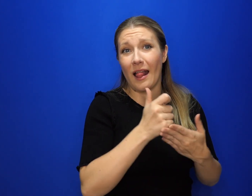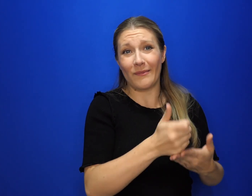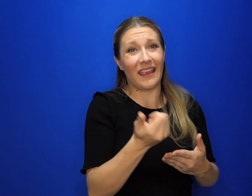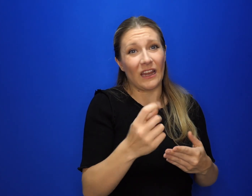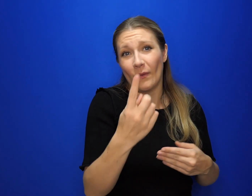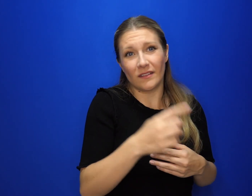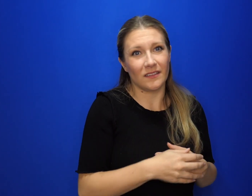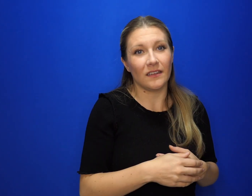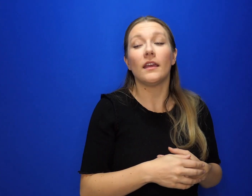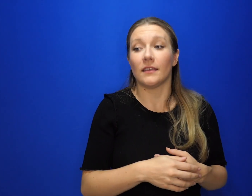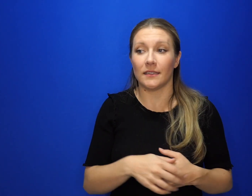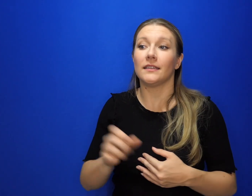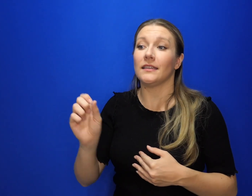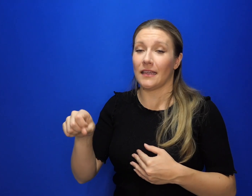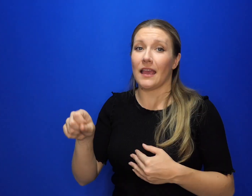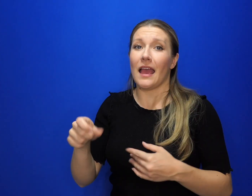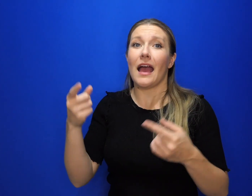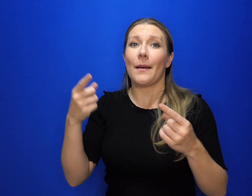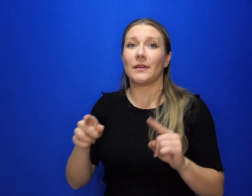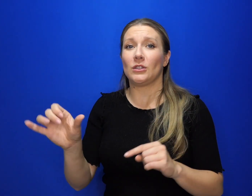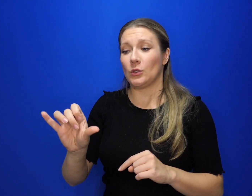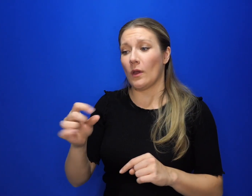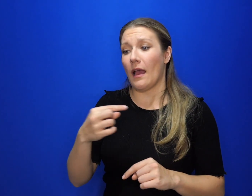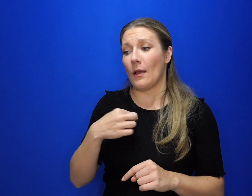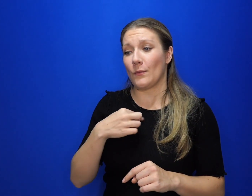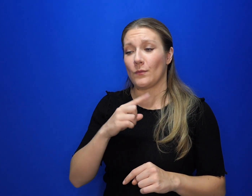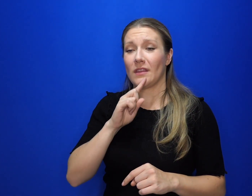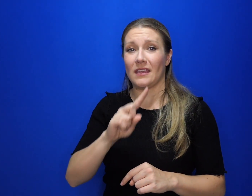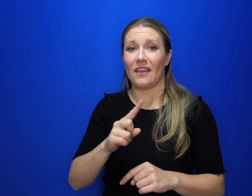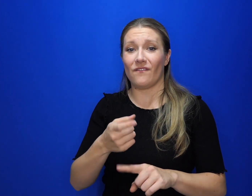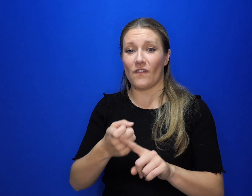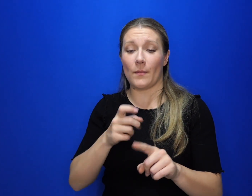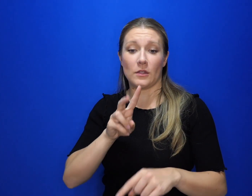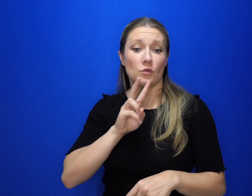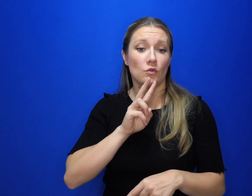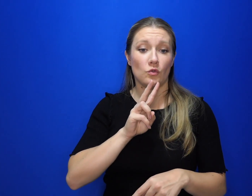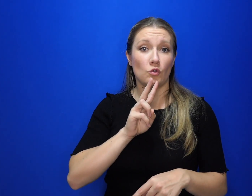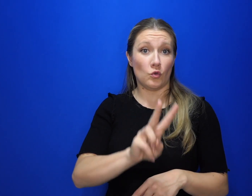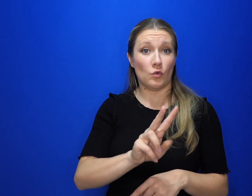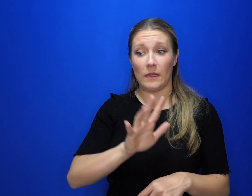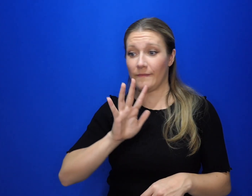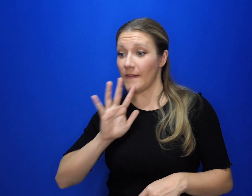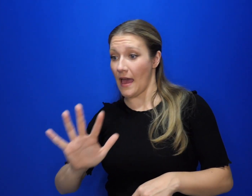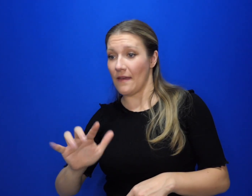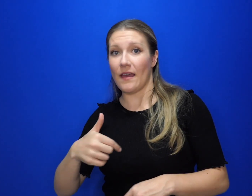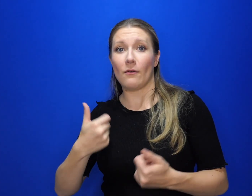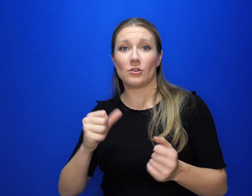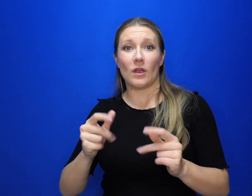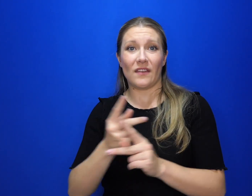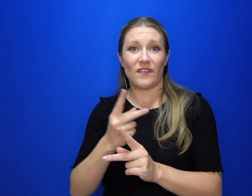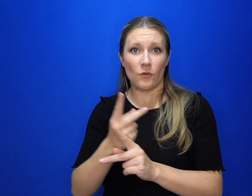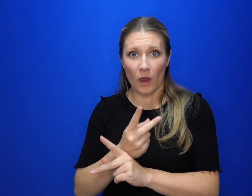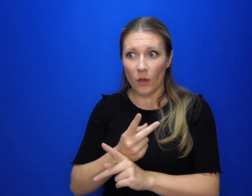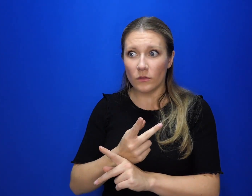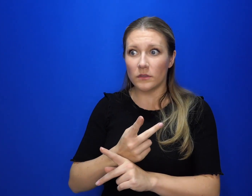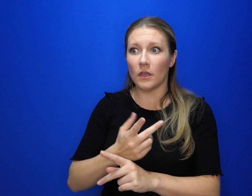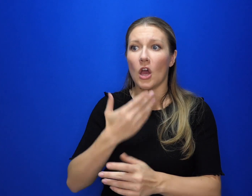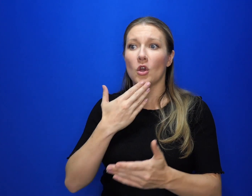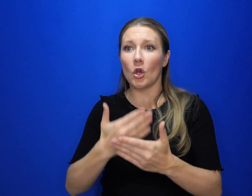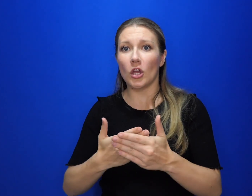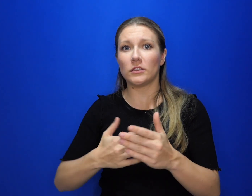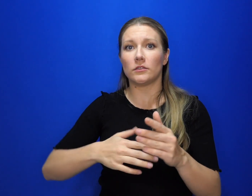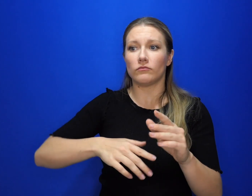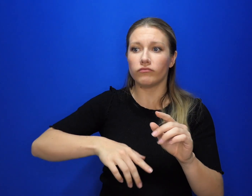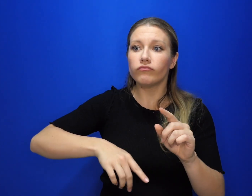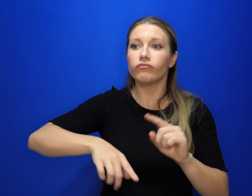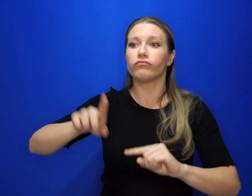helping anybody. Well, and what ended up happening was I basically spent the time from when Arden was 2 till she was 5 figuring out an ebb and